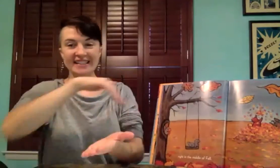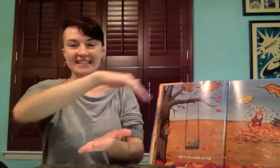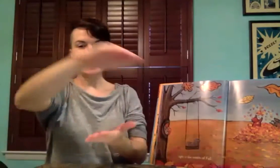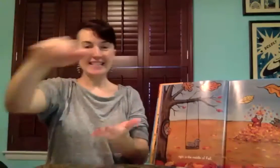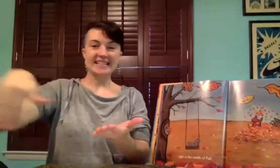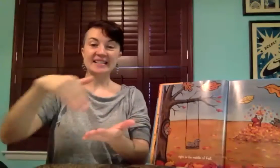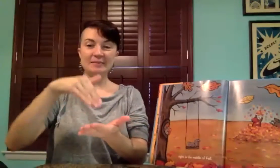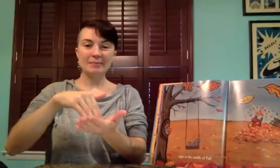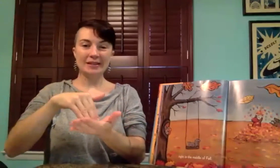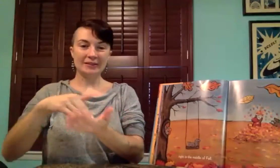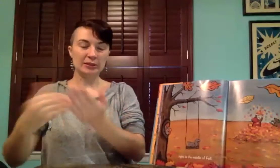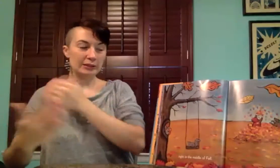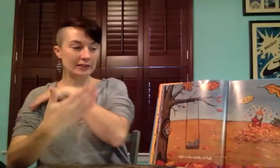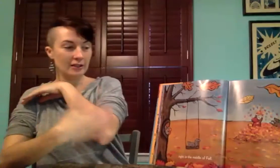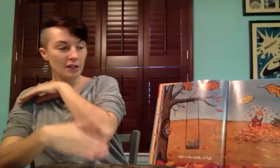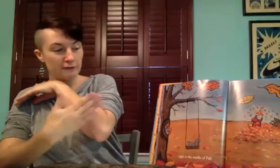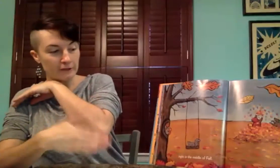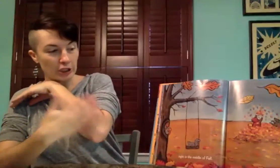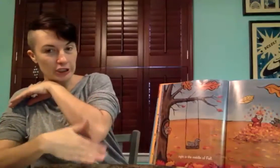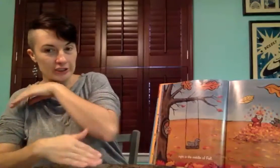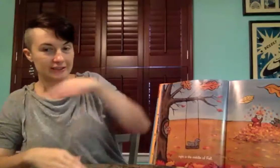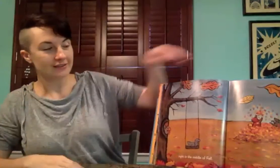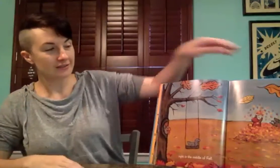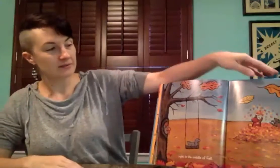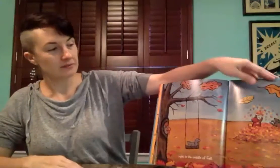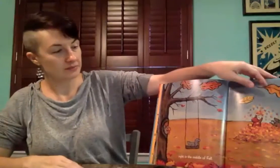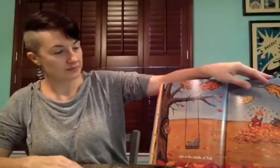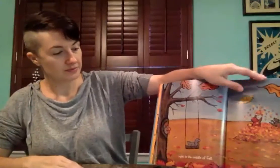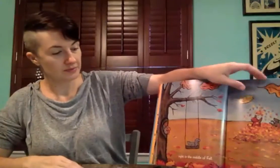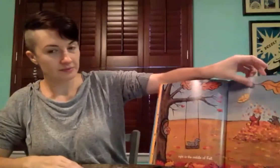Right in the middle of fall.